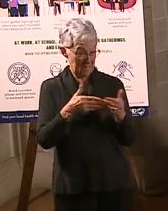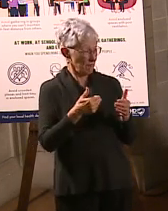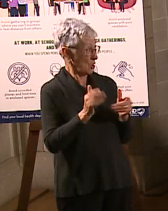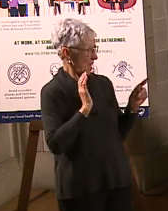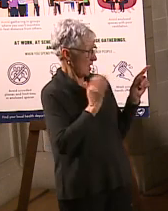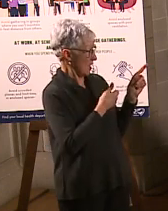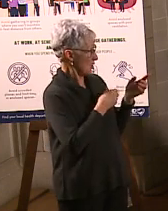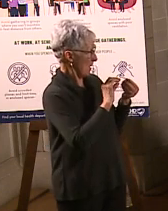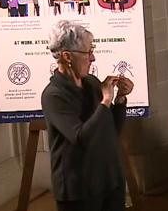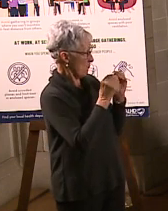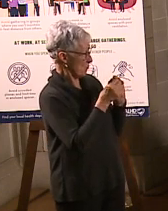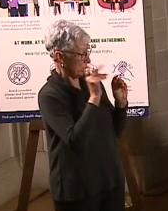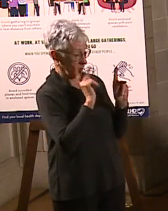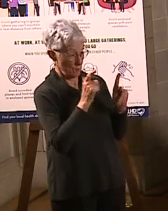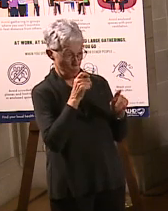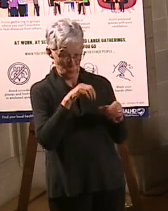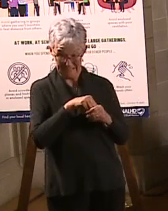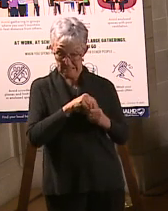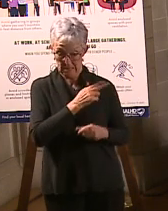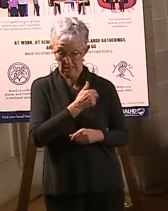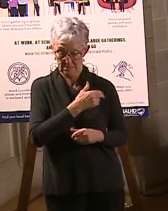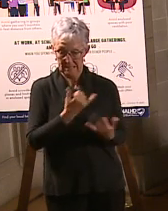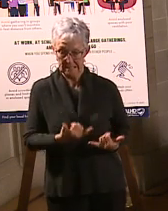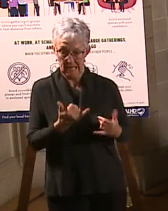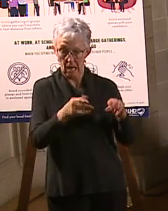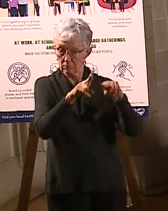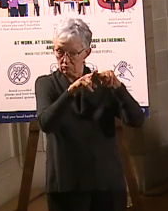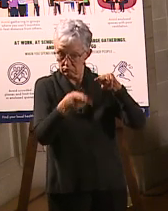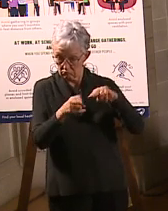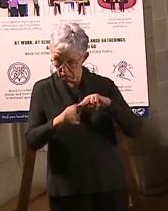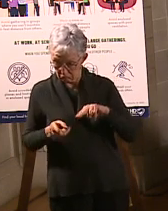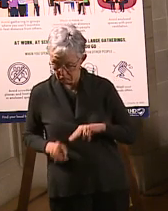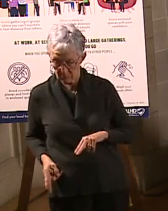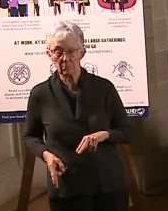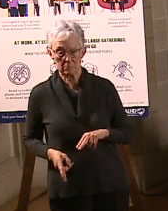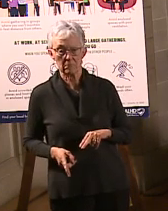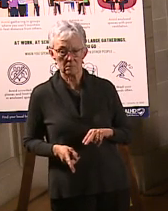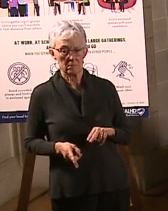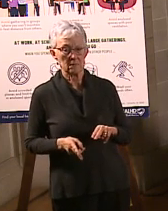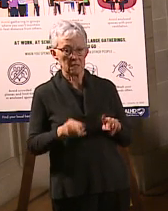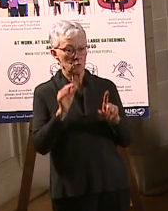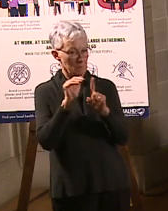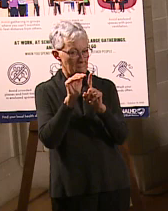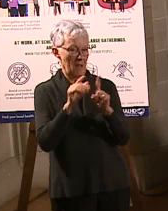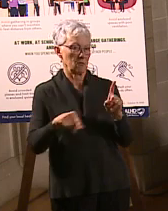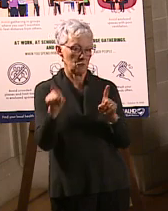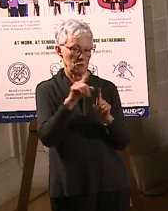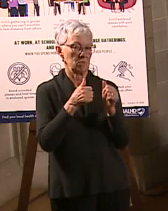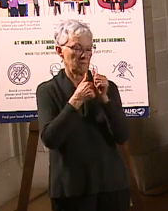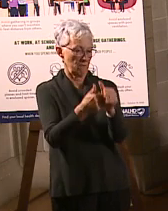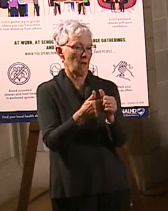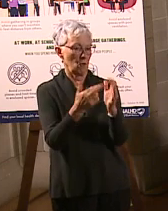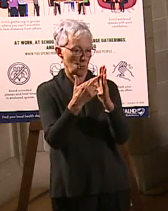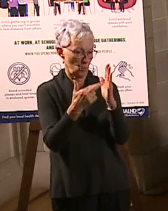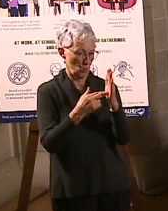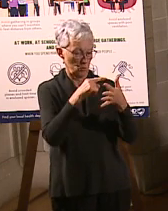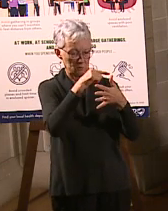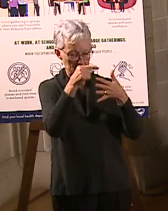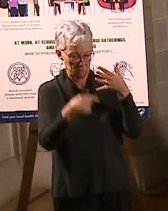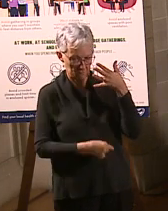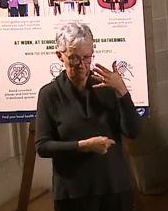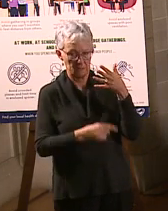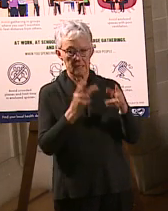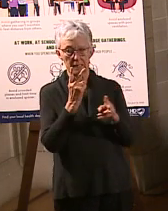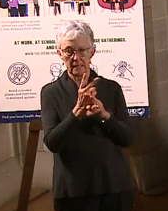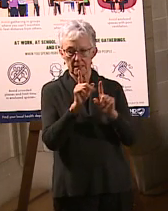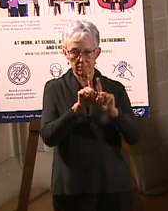down, our hospitalizations are coming down, please remember to continue to use all the tools we have to slow the spread of the virus. Keep that 6 foot of distance.